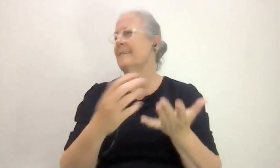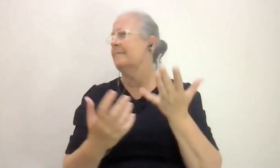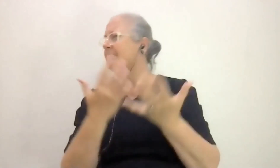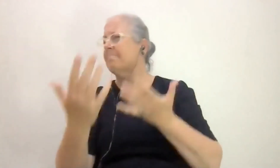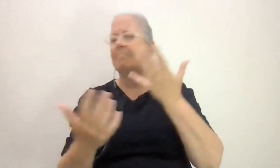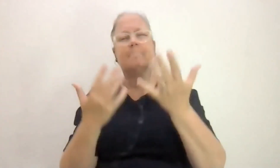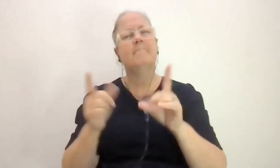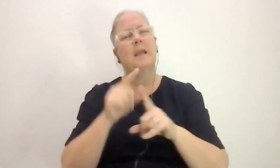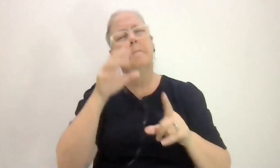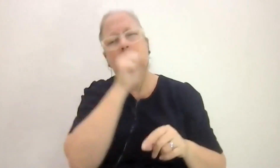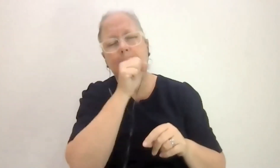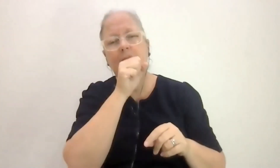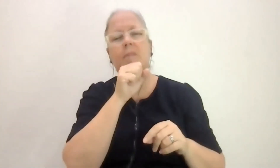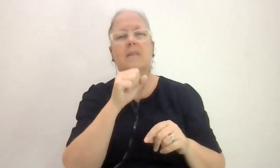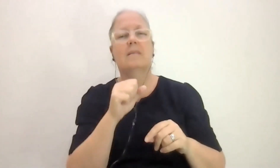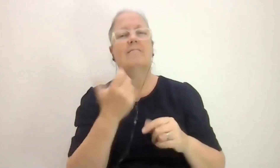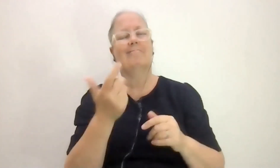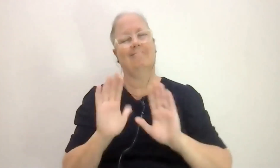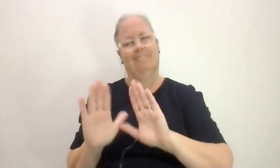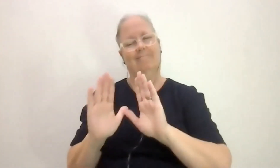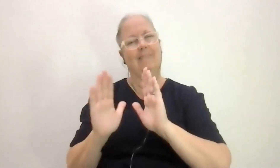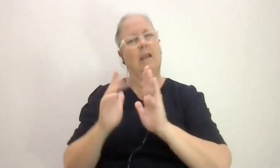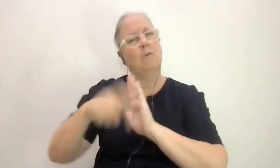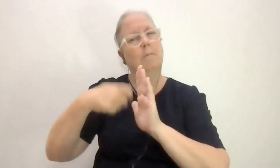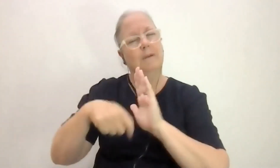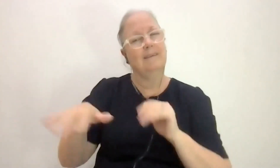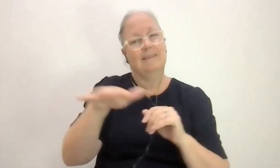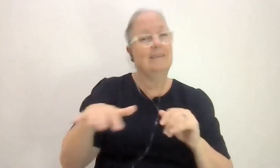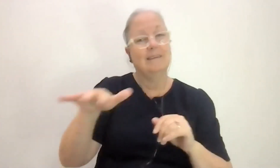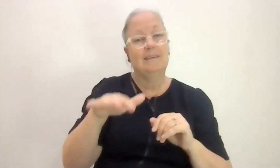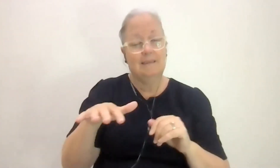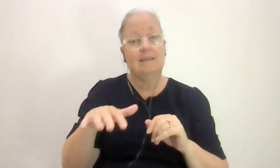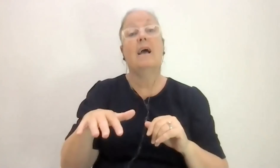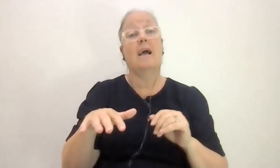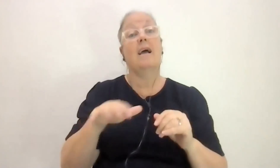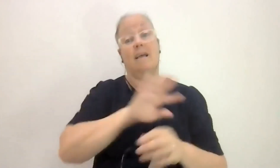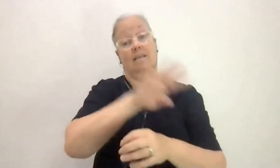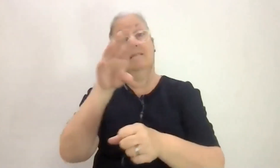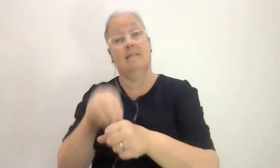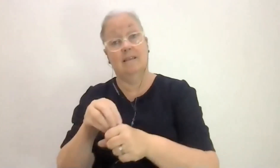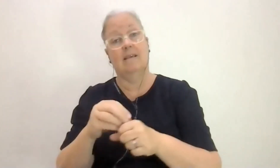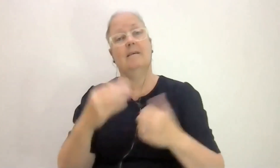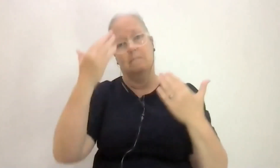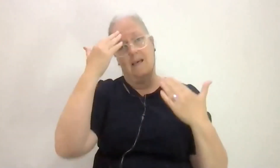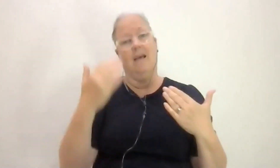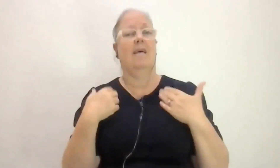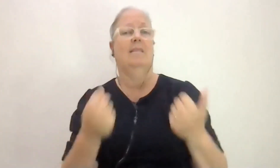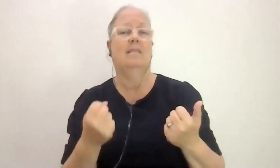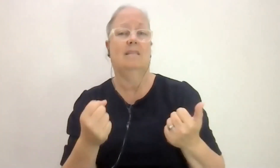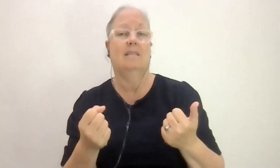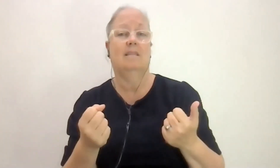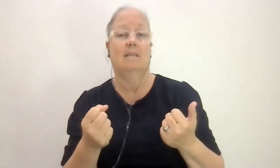cancer breast programs that homogenize the mental health issue among other